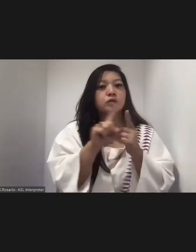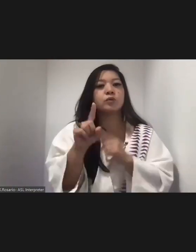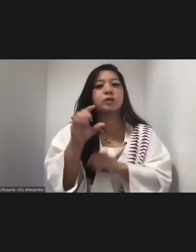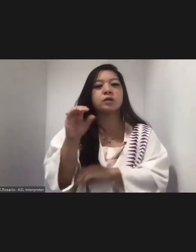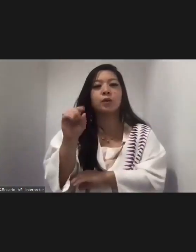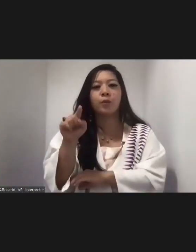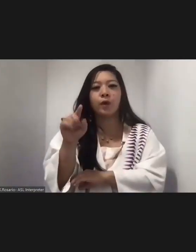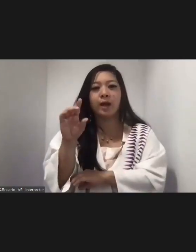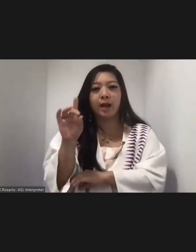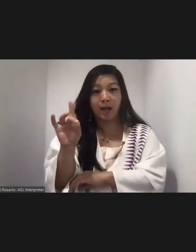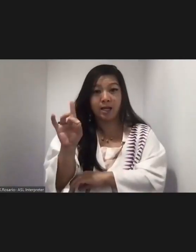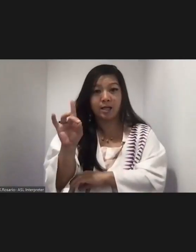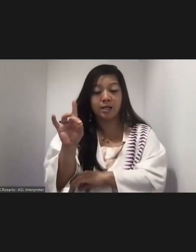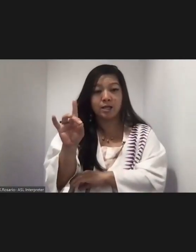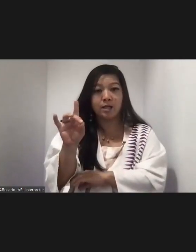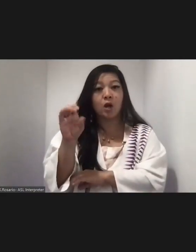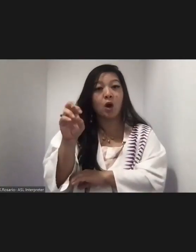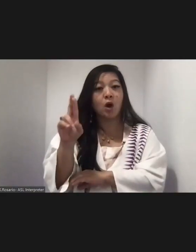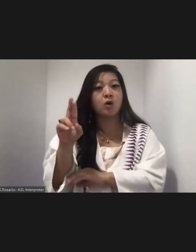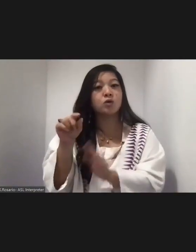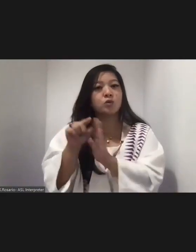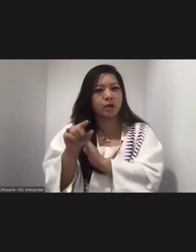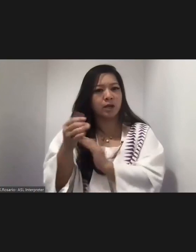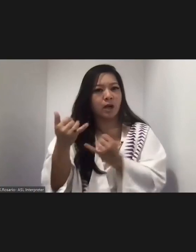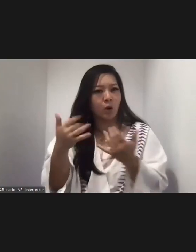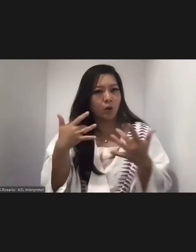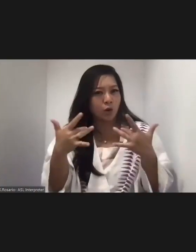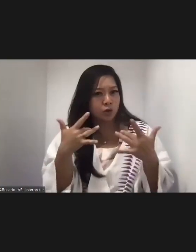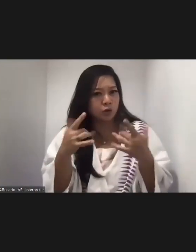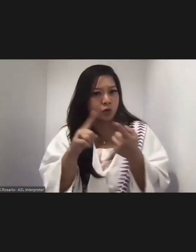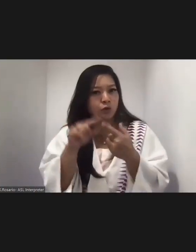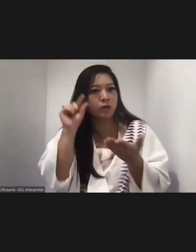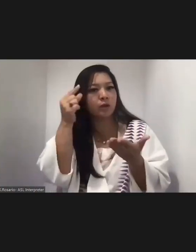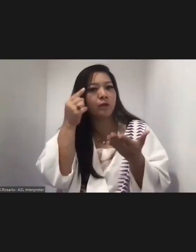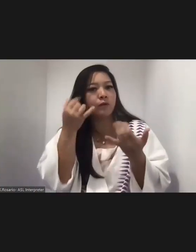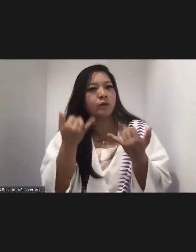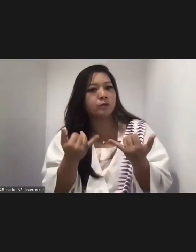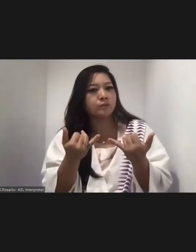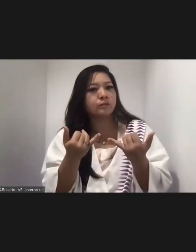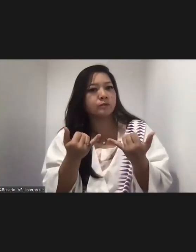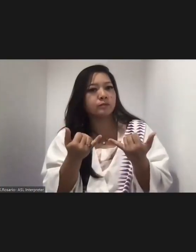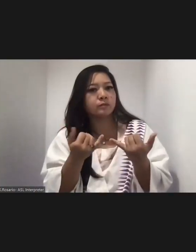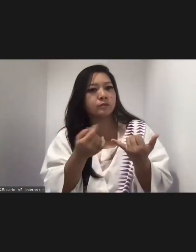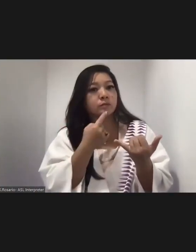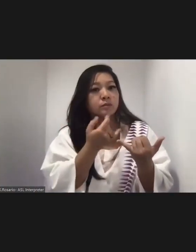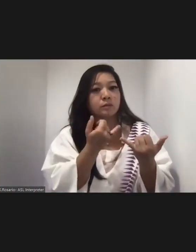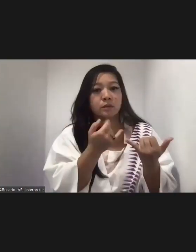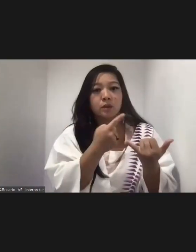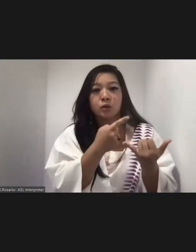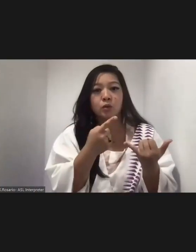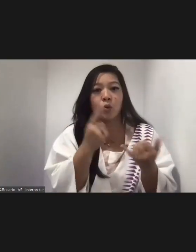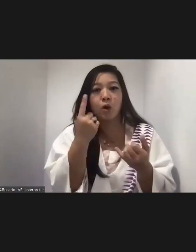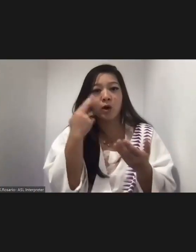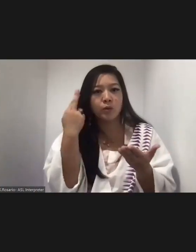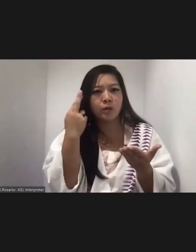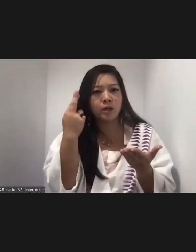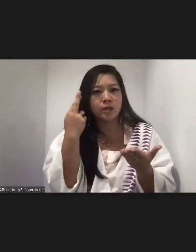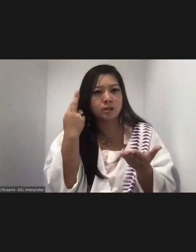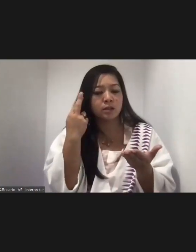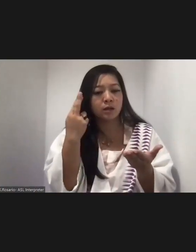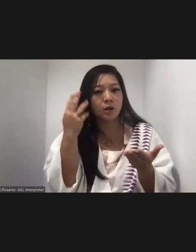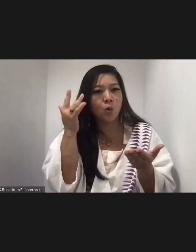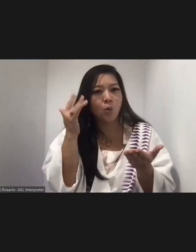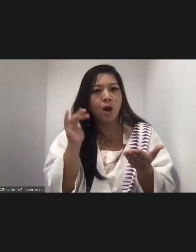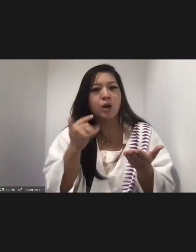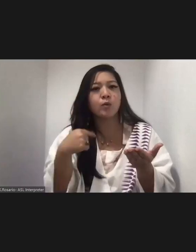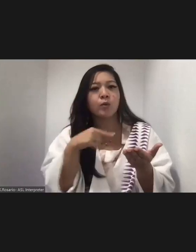which is of concern to me. And this is one of the reasons for our press